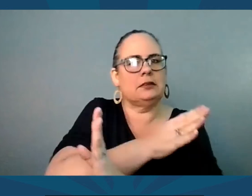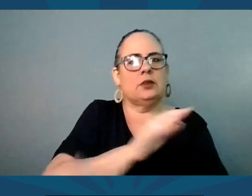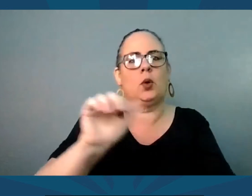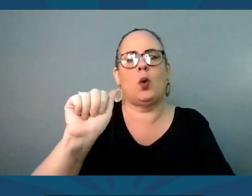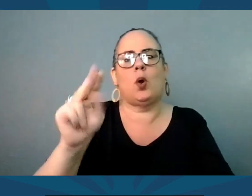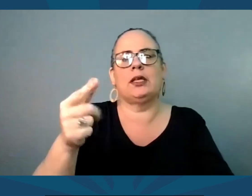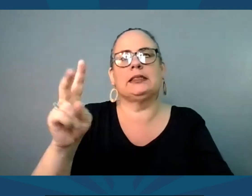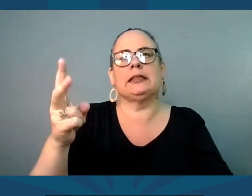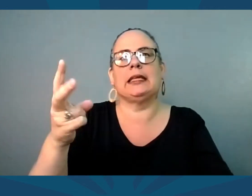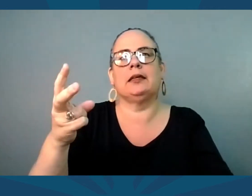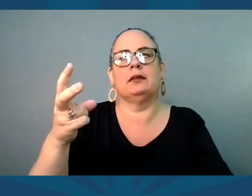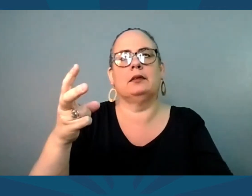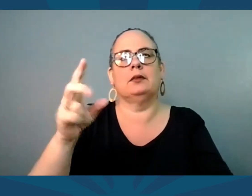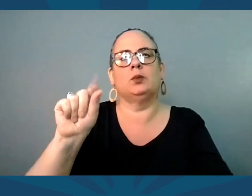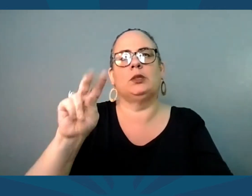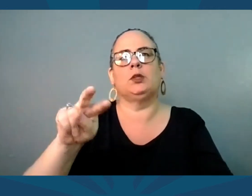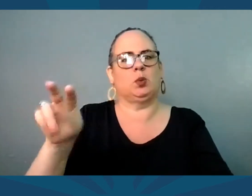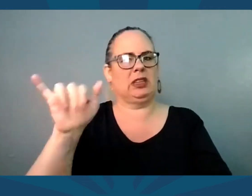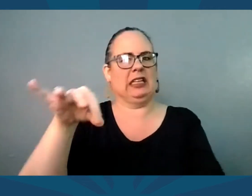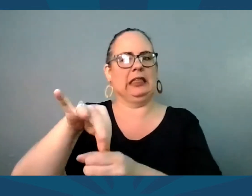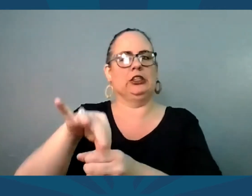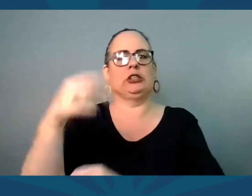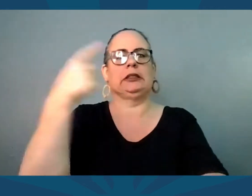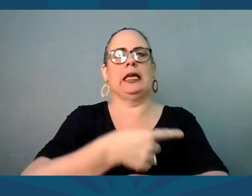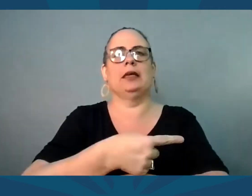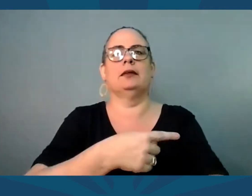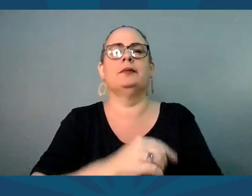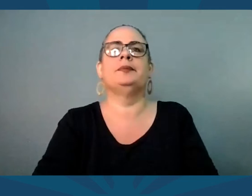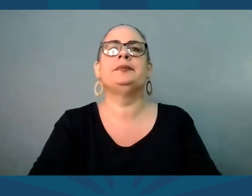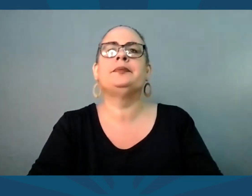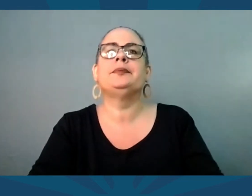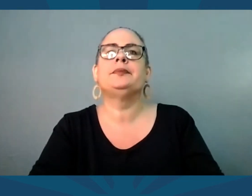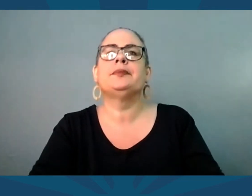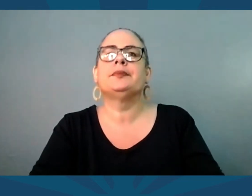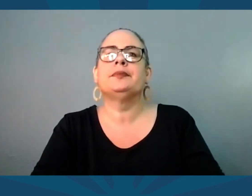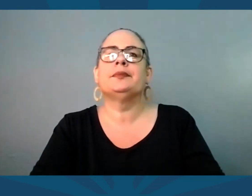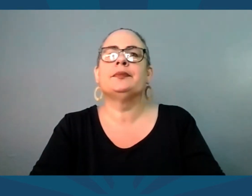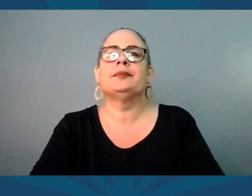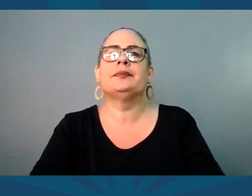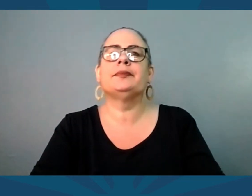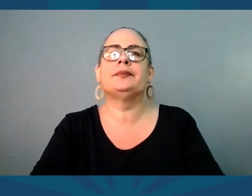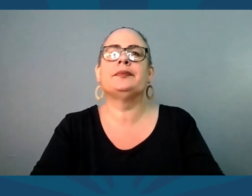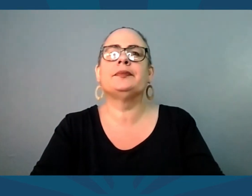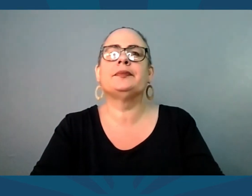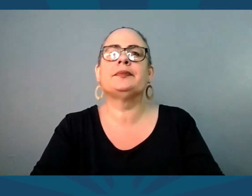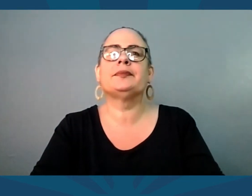than 7 p.m. on August 2nd, 2022, Election Day.